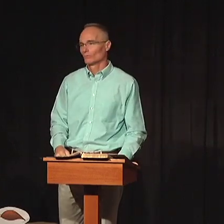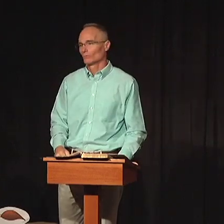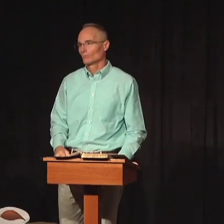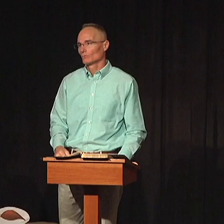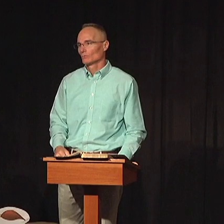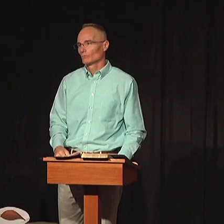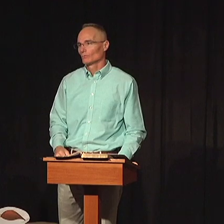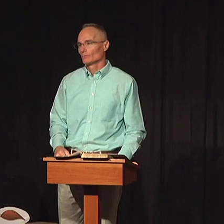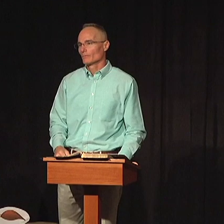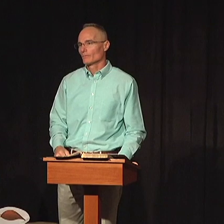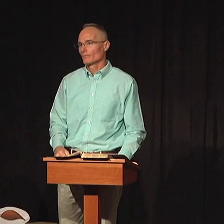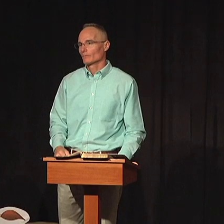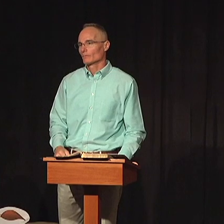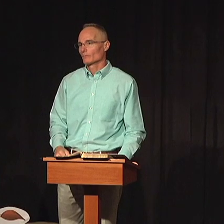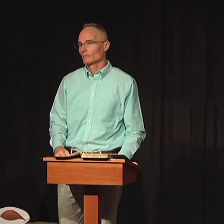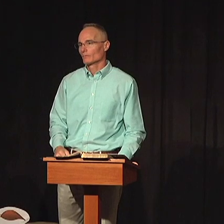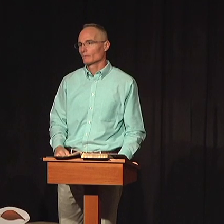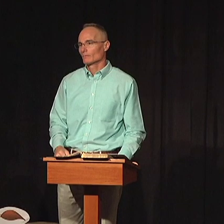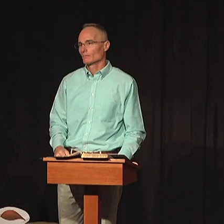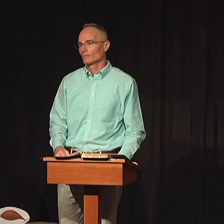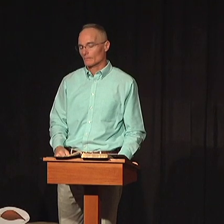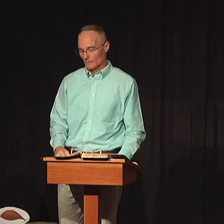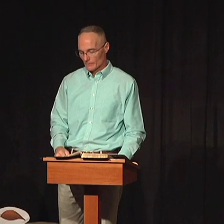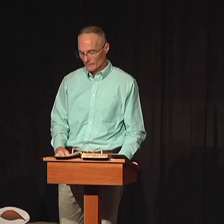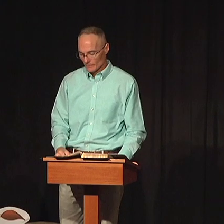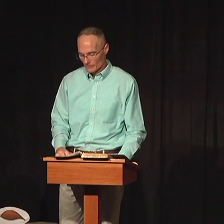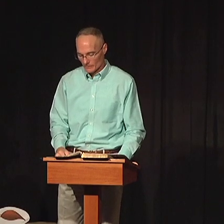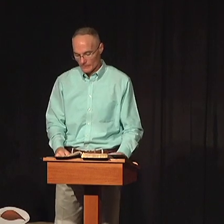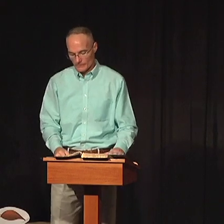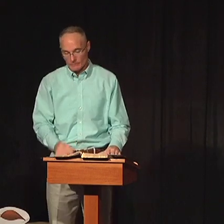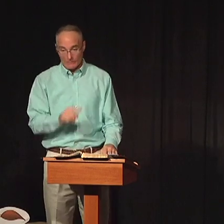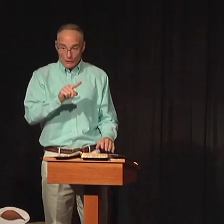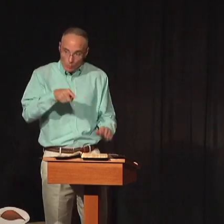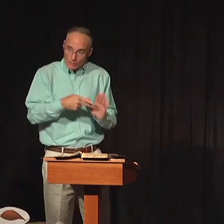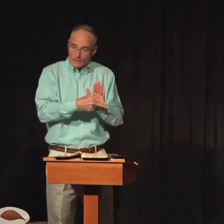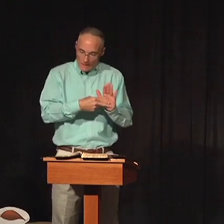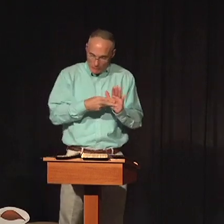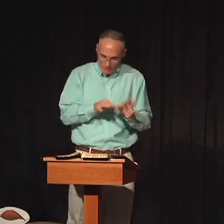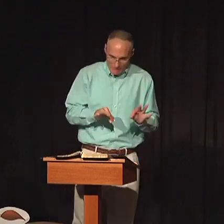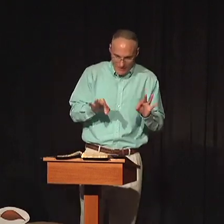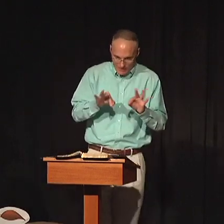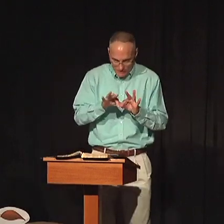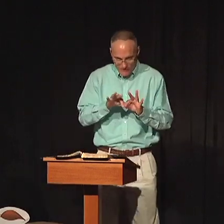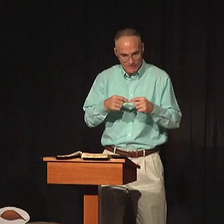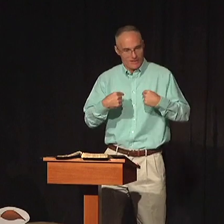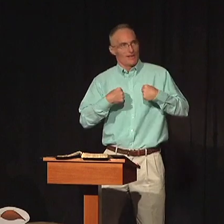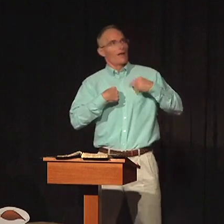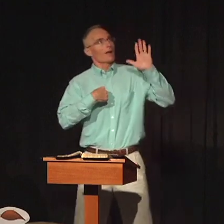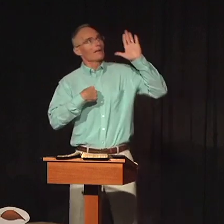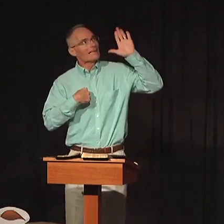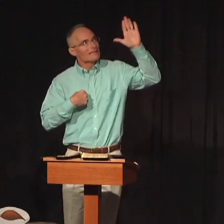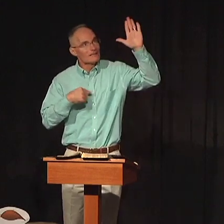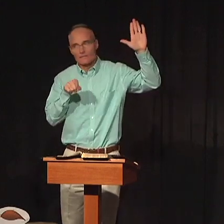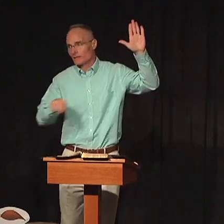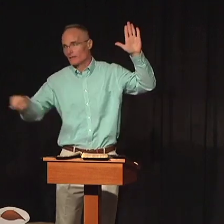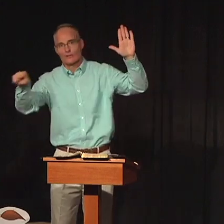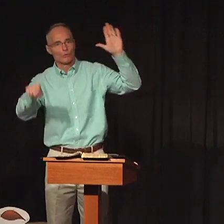save you. The only label that matters is that I